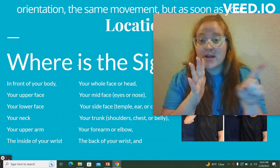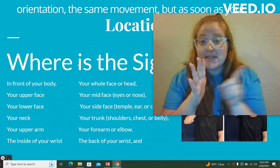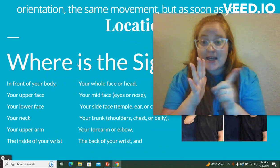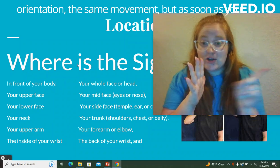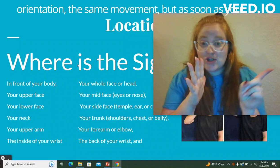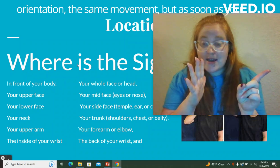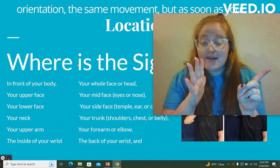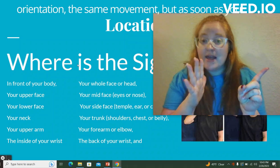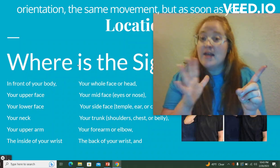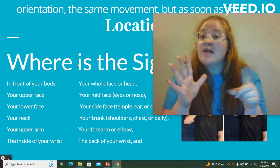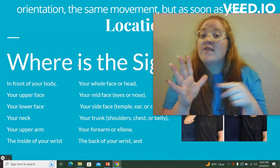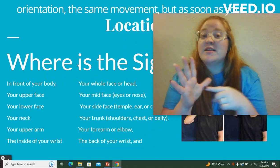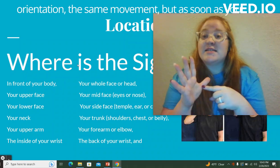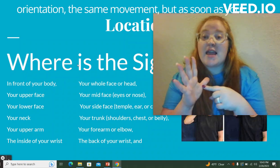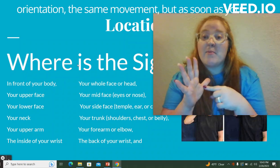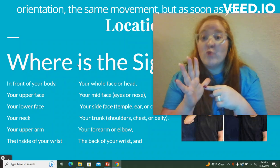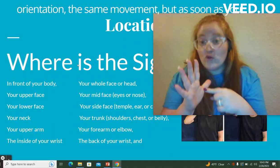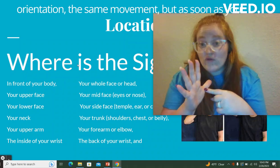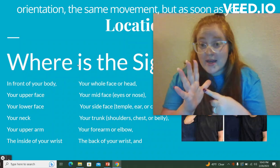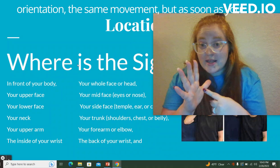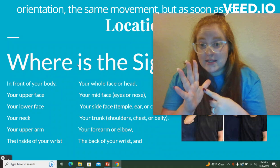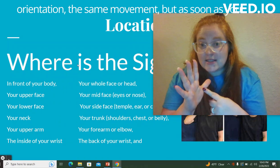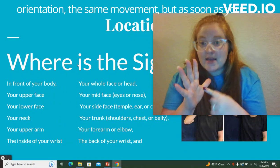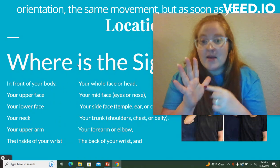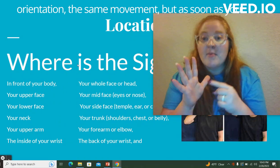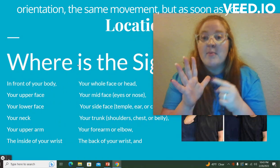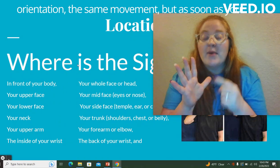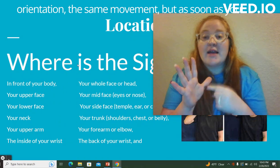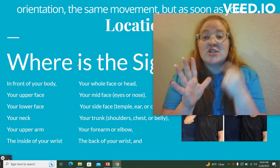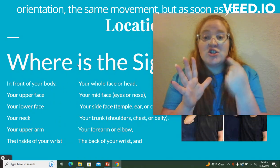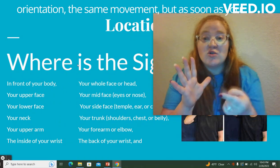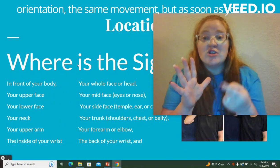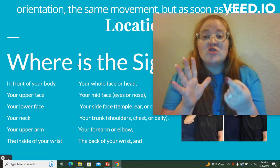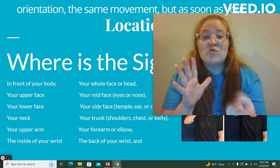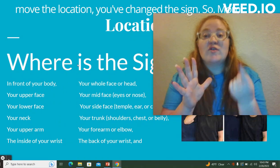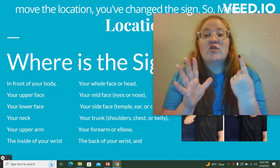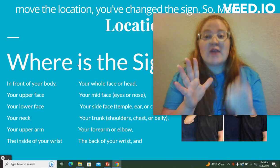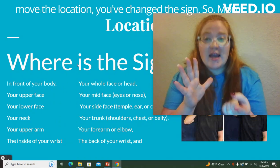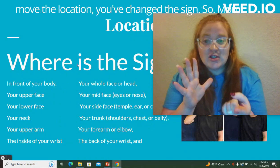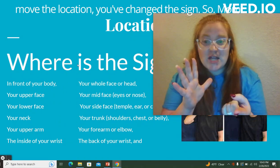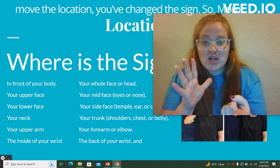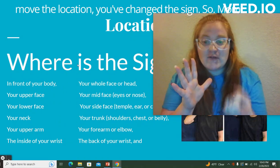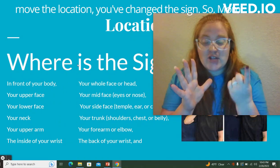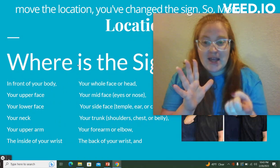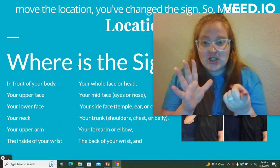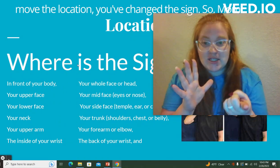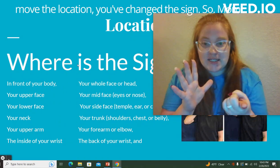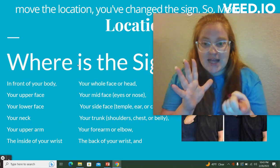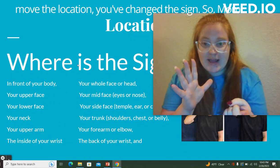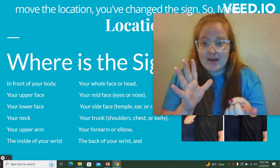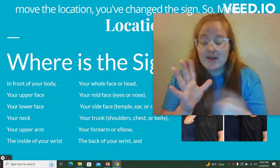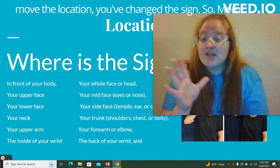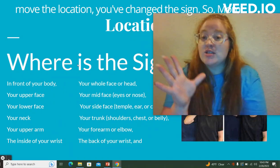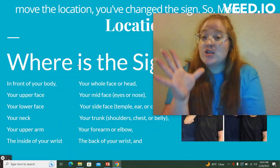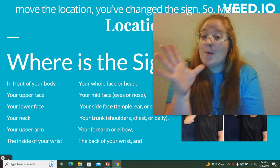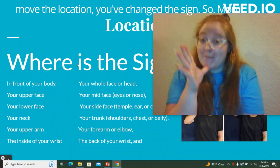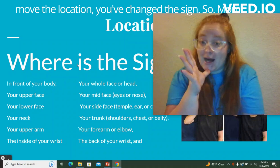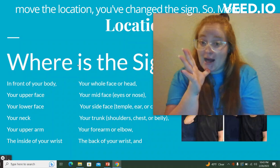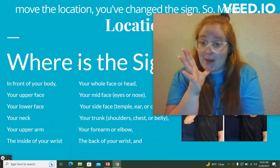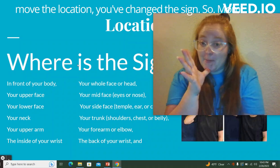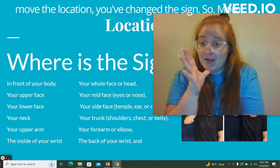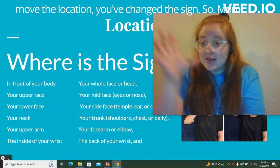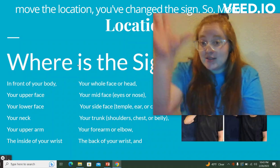palm orientation, the same movements, but as soon as you move the location, you've changed the sign.